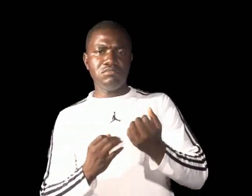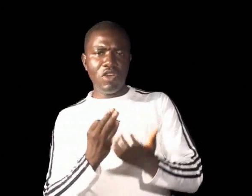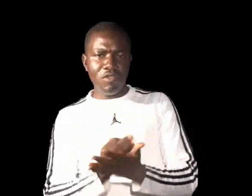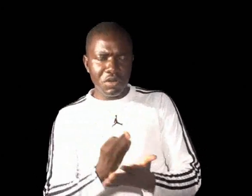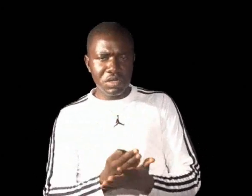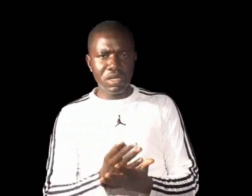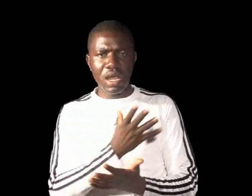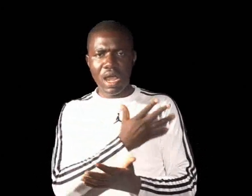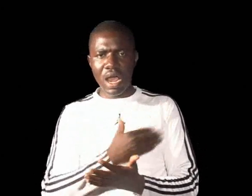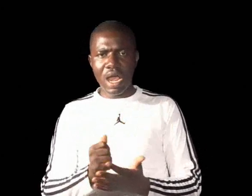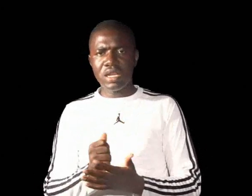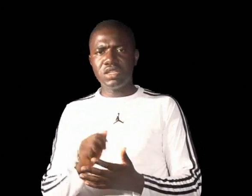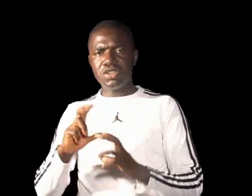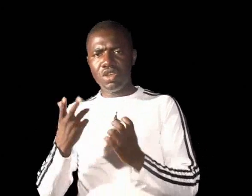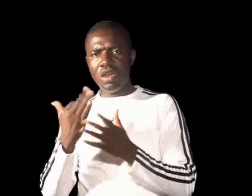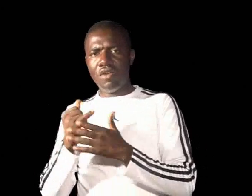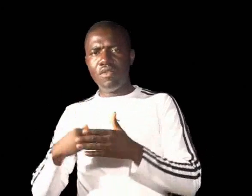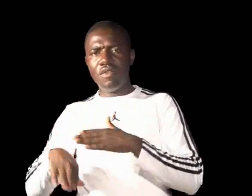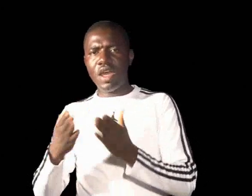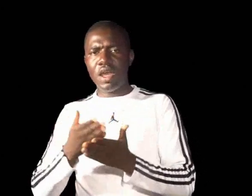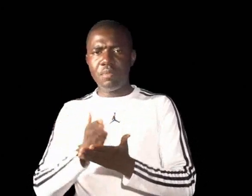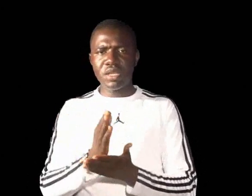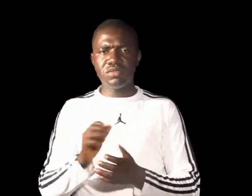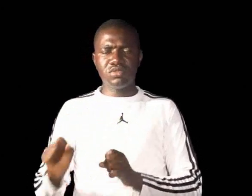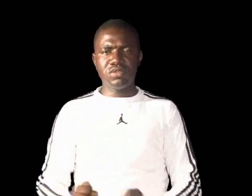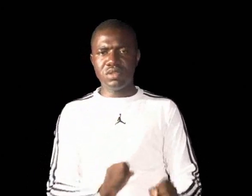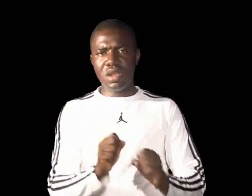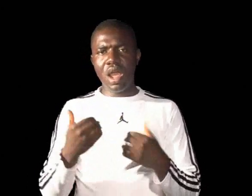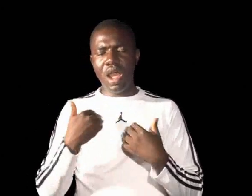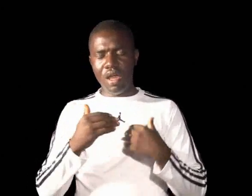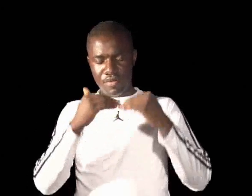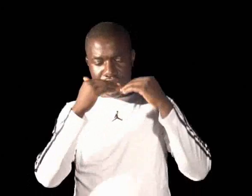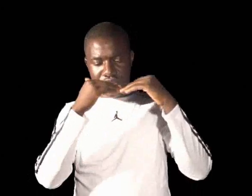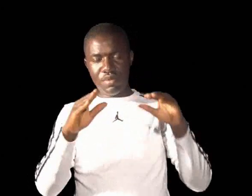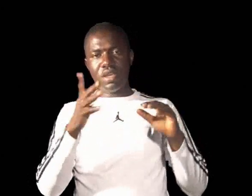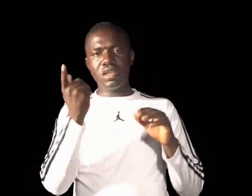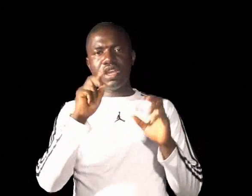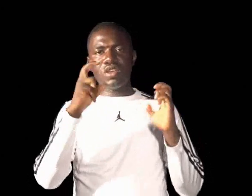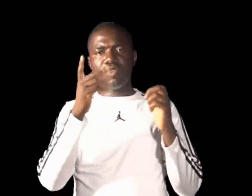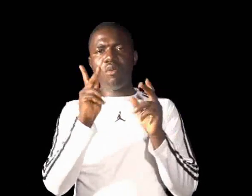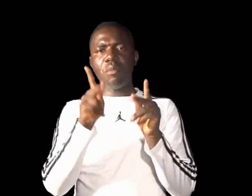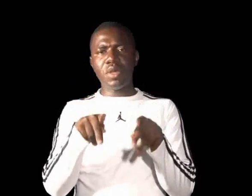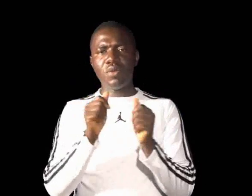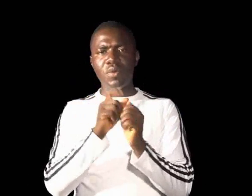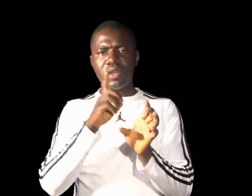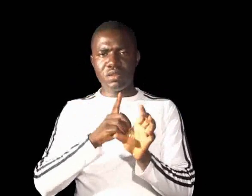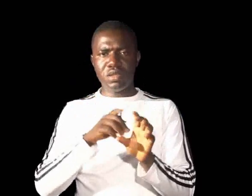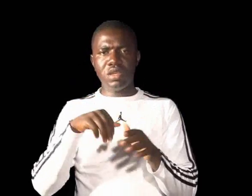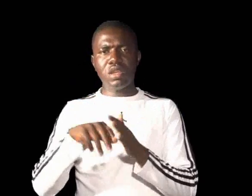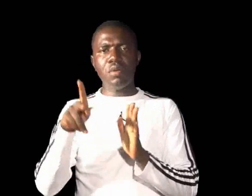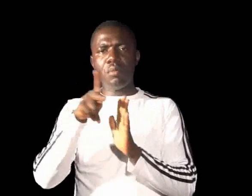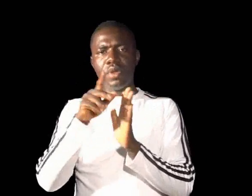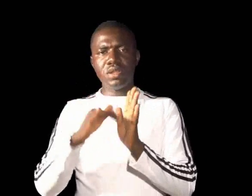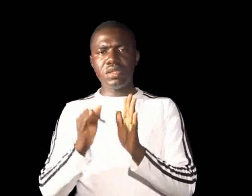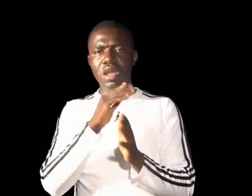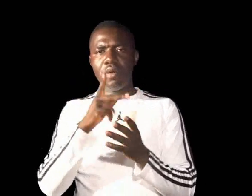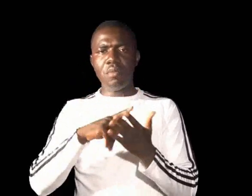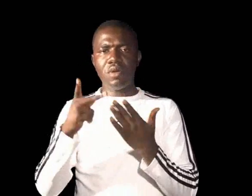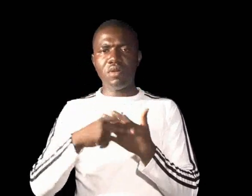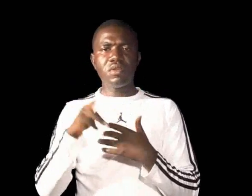targeted rights-based strategy have hindered the process of including disability issues in the policies and programs of the Nigerian government.